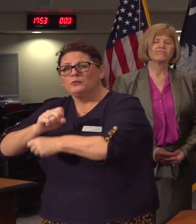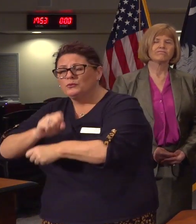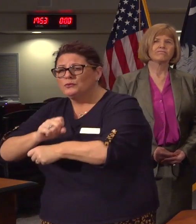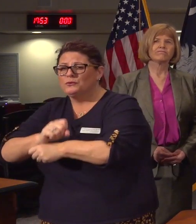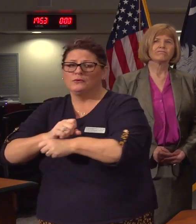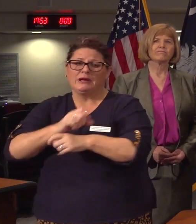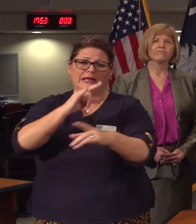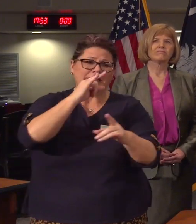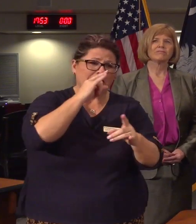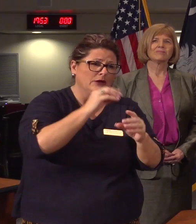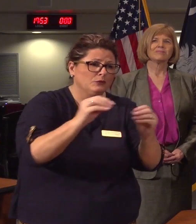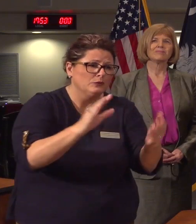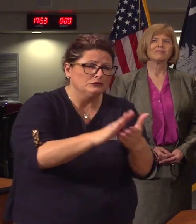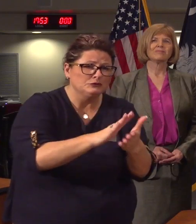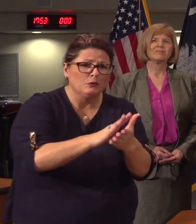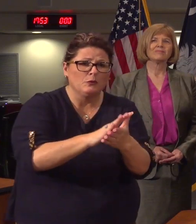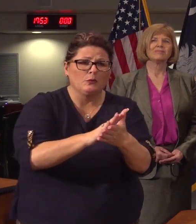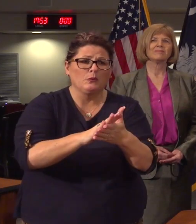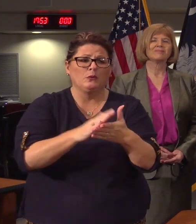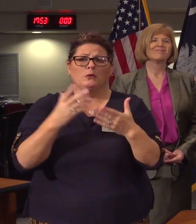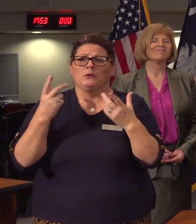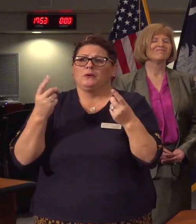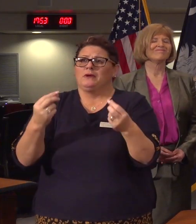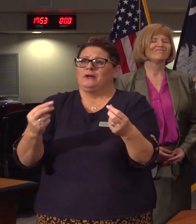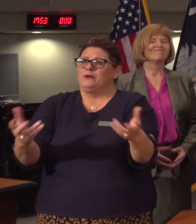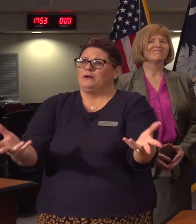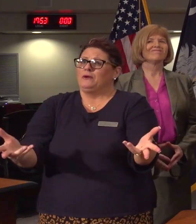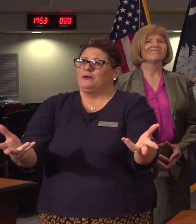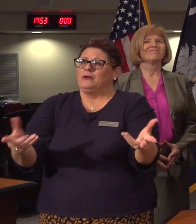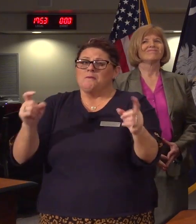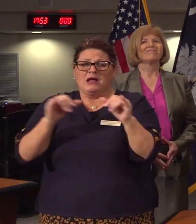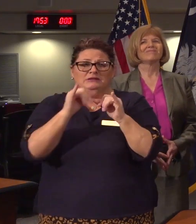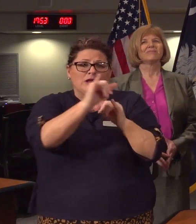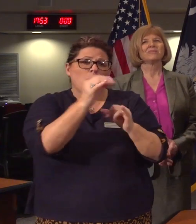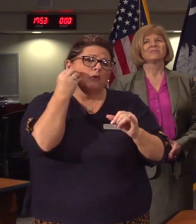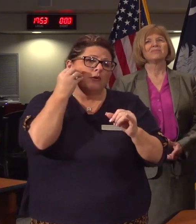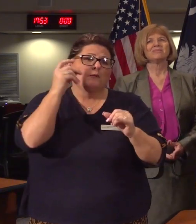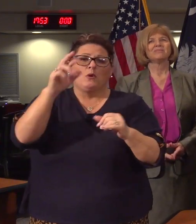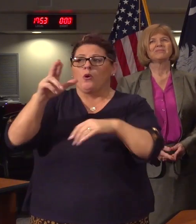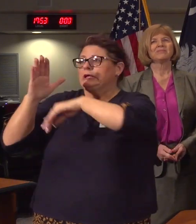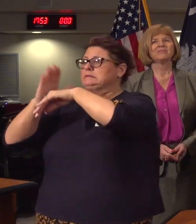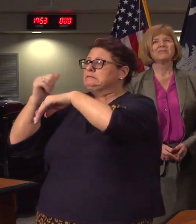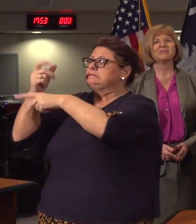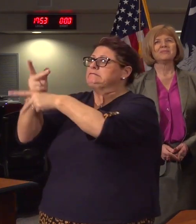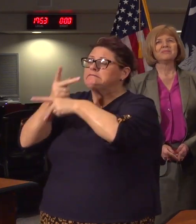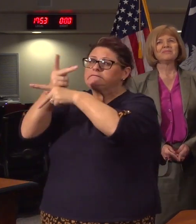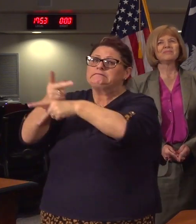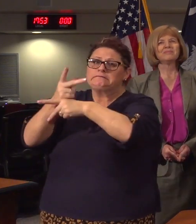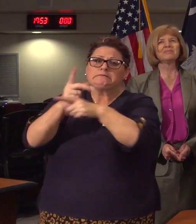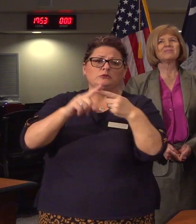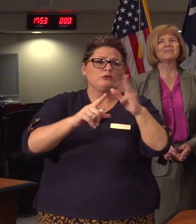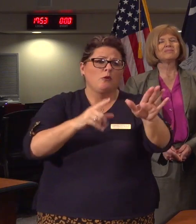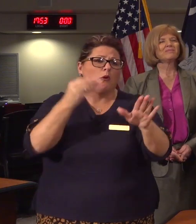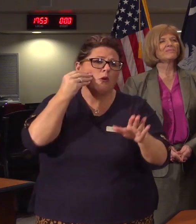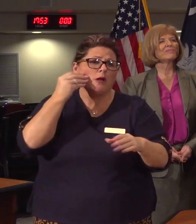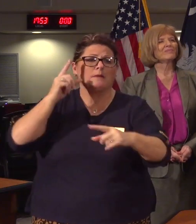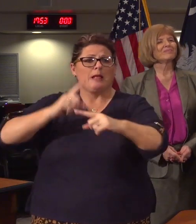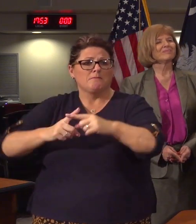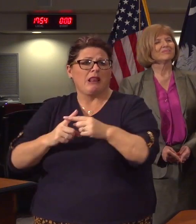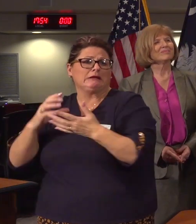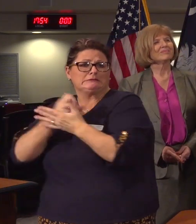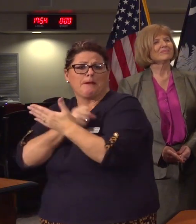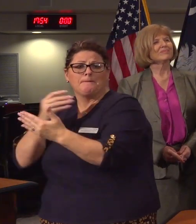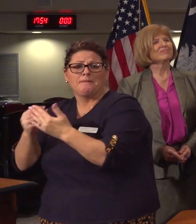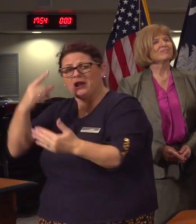do? What's the message? Is it relief for these people that are trying to figure out child care and also trying to make sure they can get food on the table? My